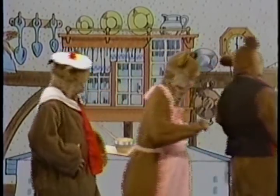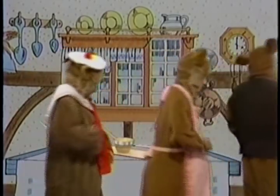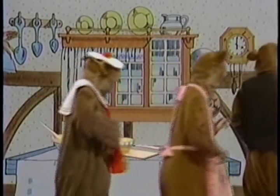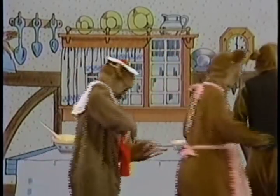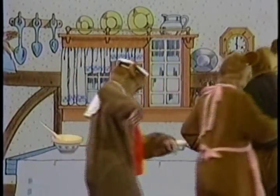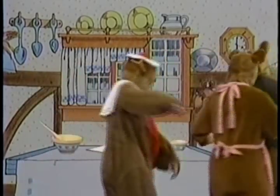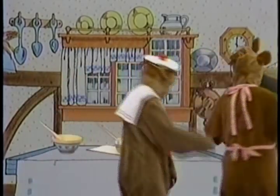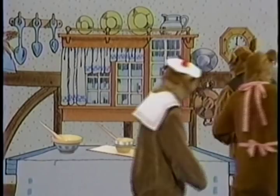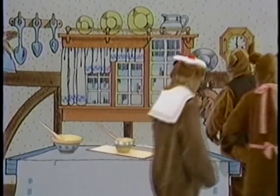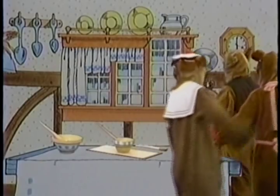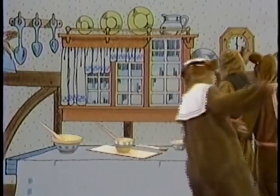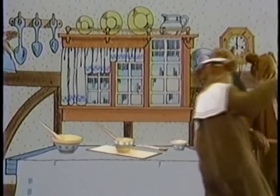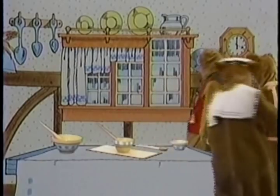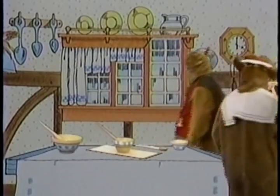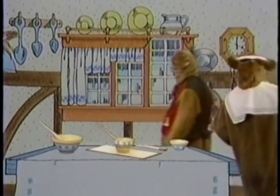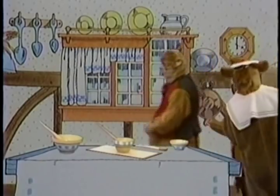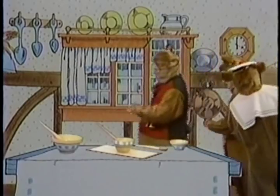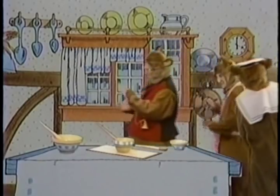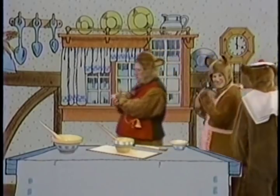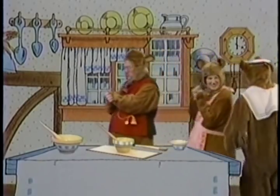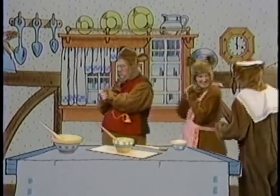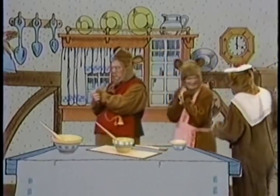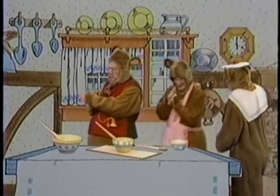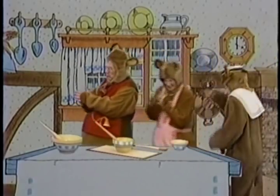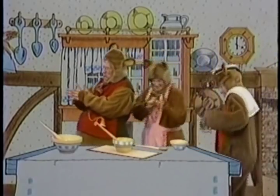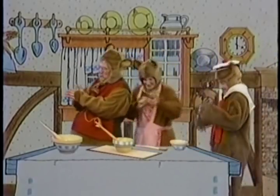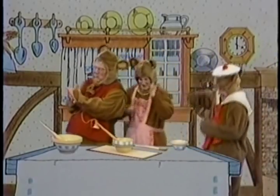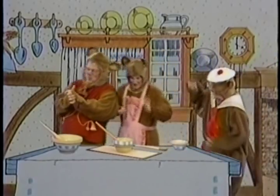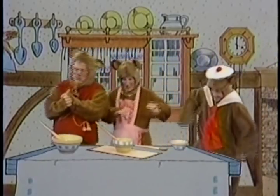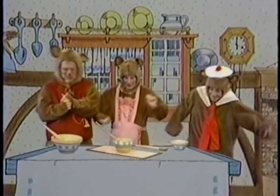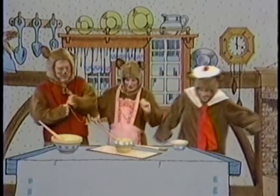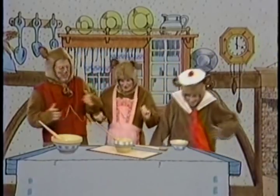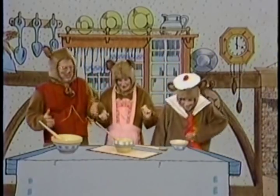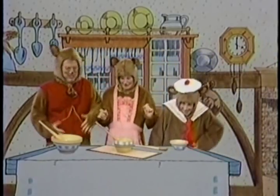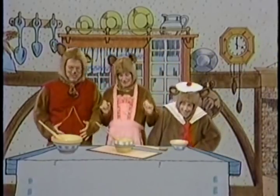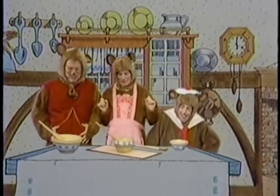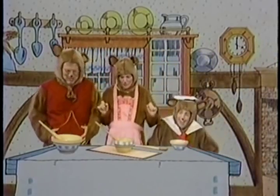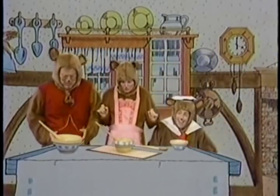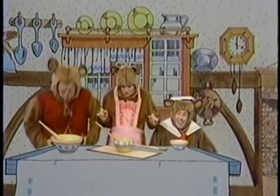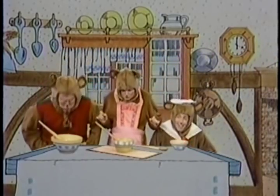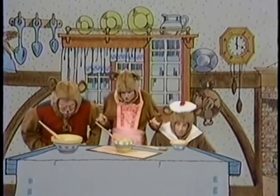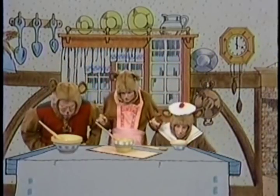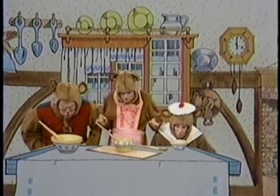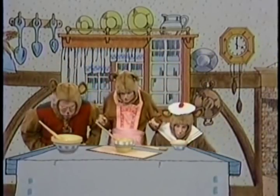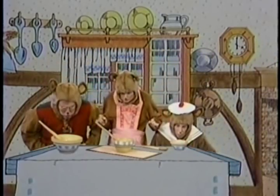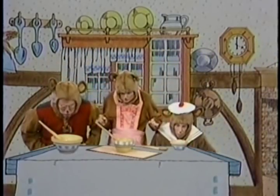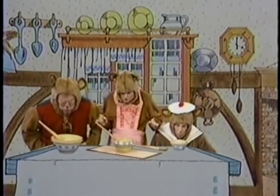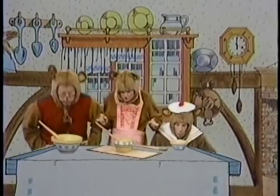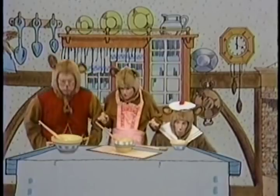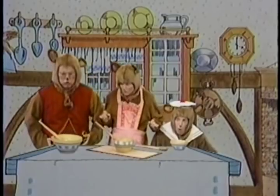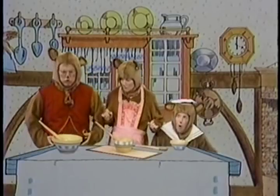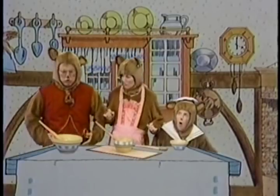Papa Bear went right to his great big bowl of porridge. And when he looked at his bowl, he said,